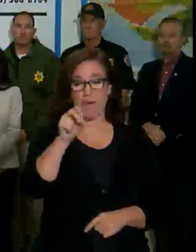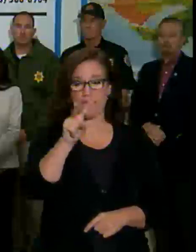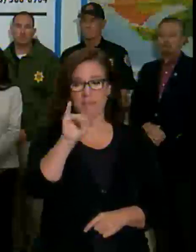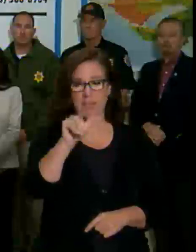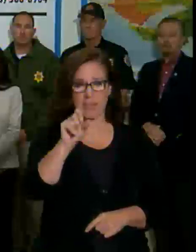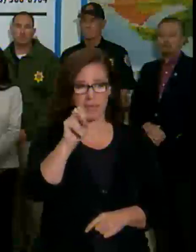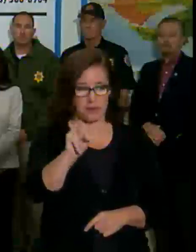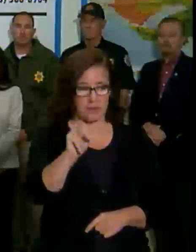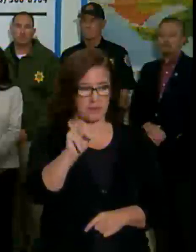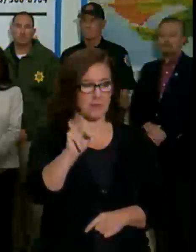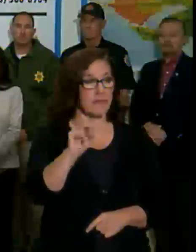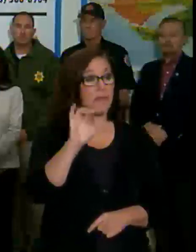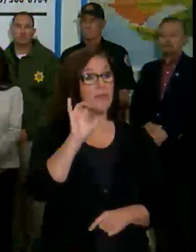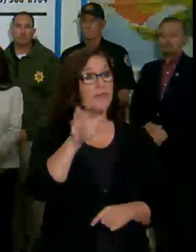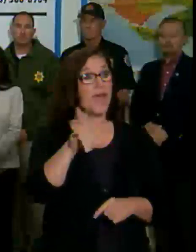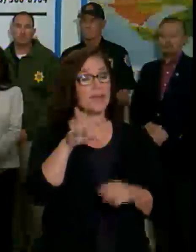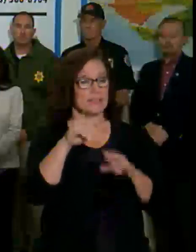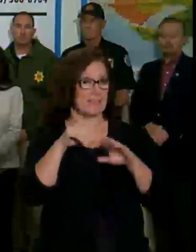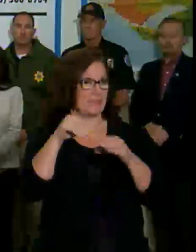I'll now turn it over to Chief Brown.